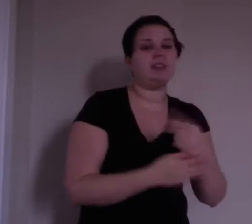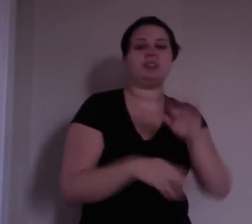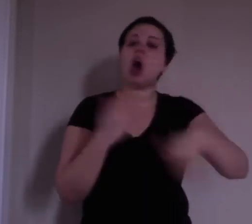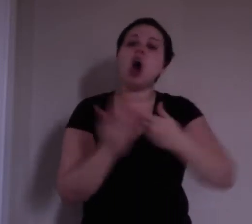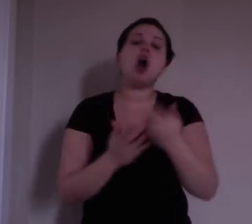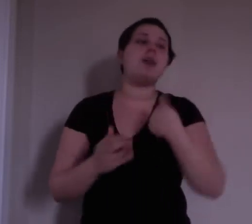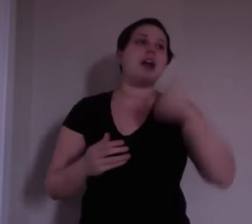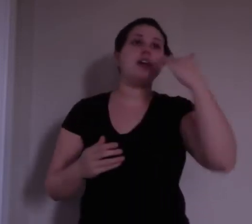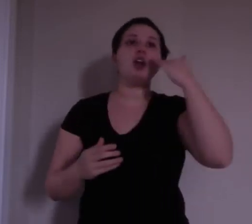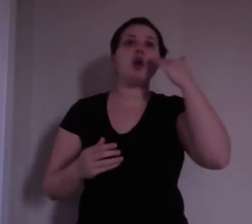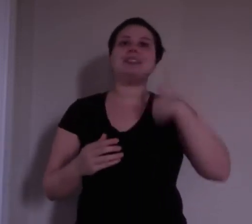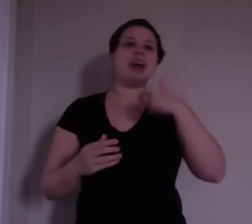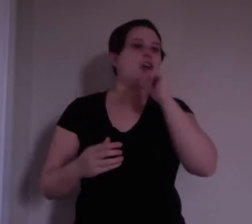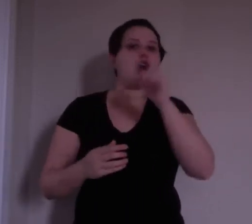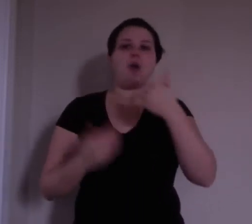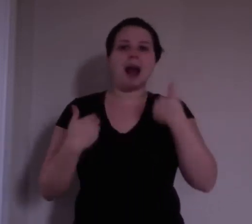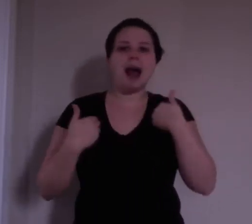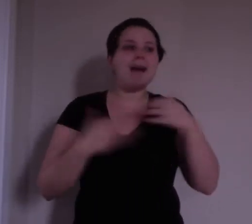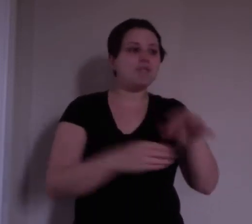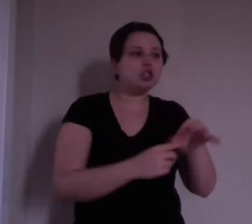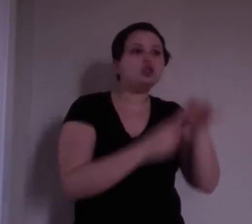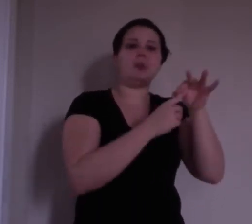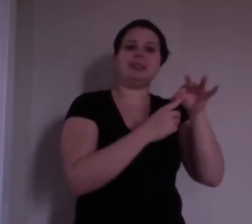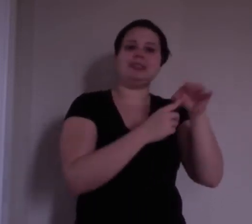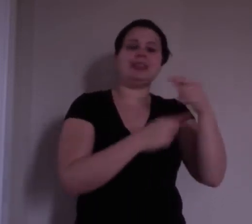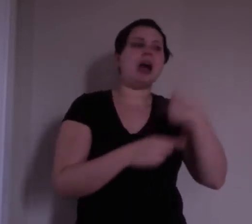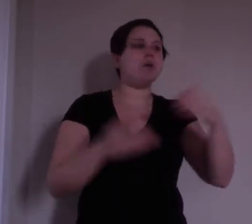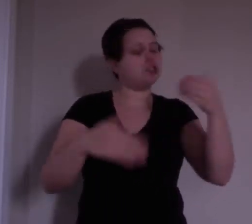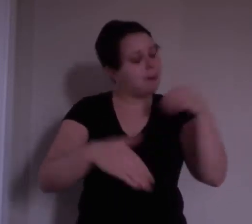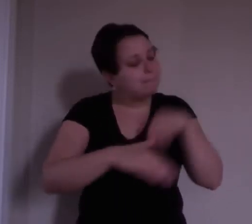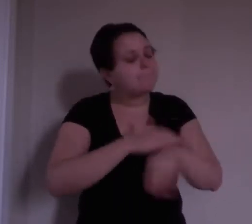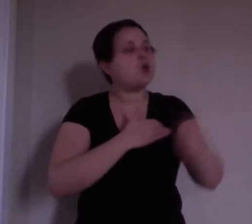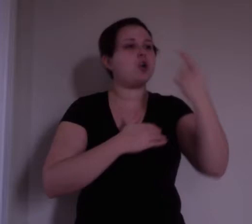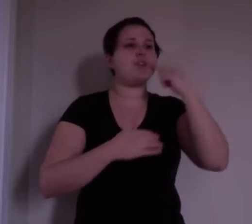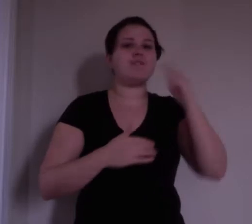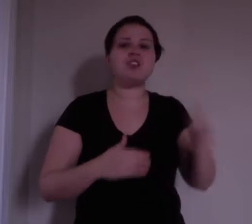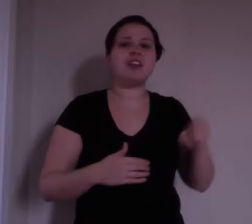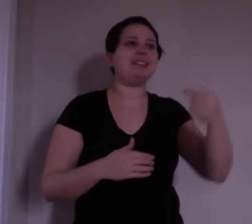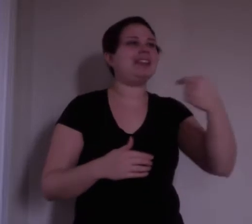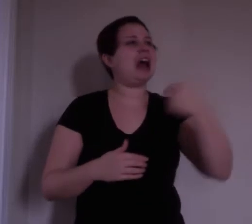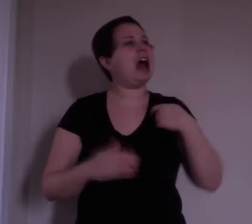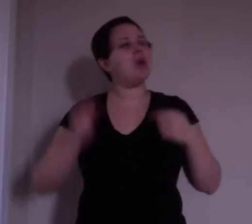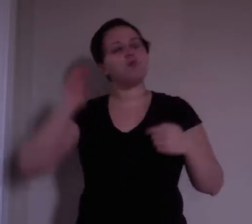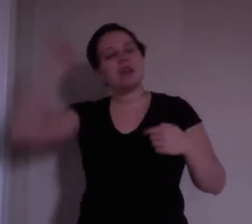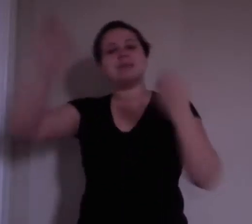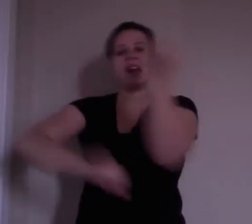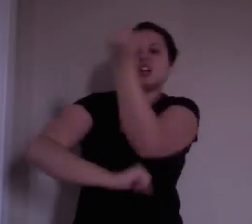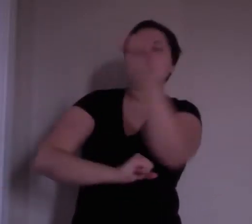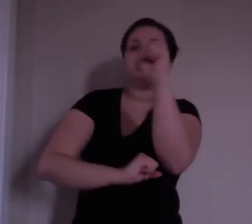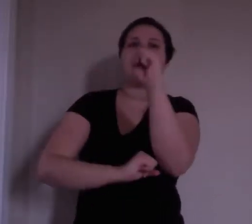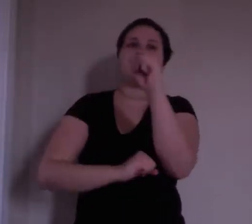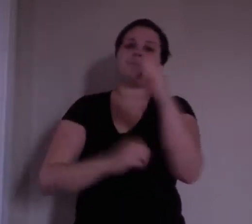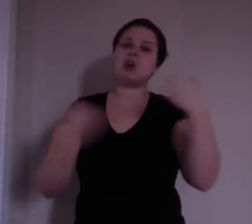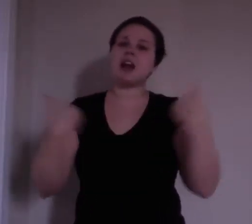anymore. I was born for this, and I raise my hand for animals every chance I get.